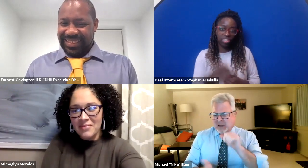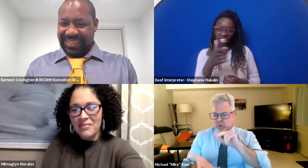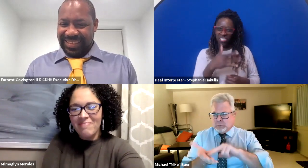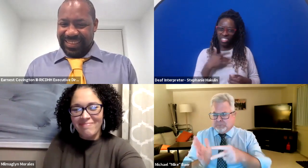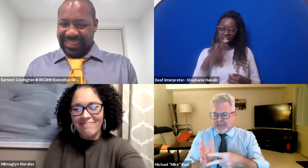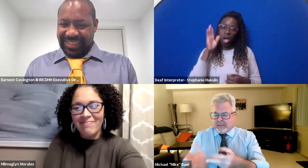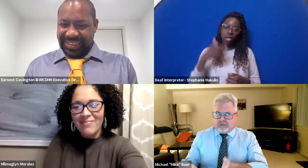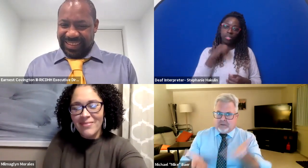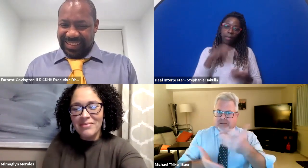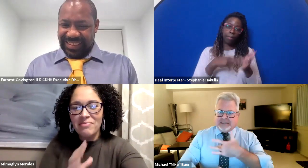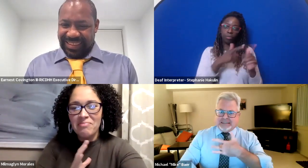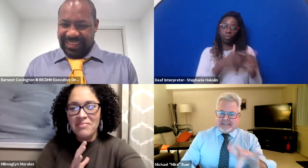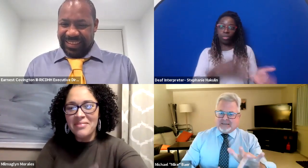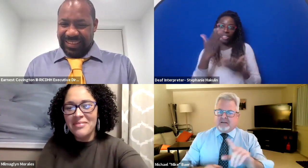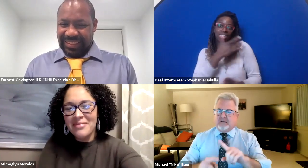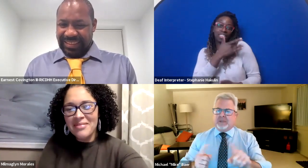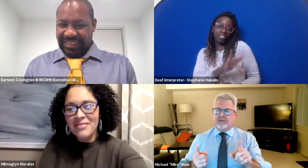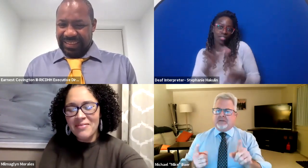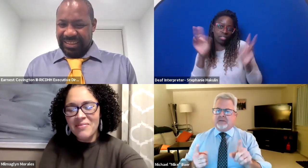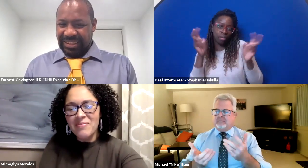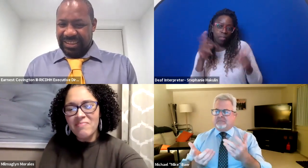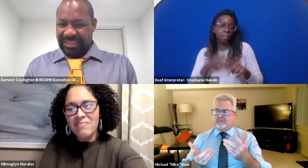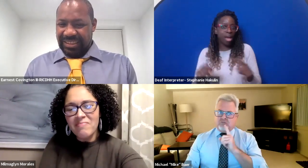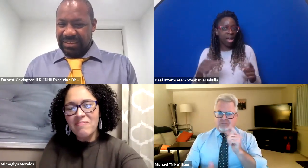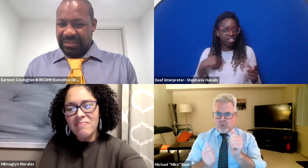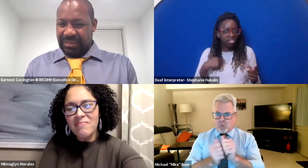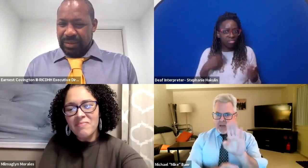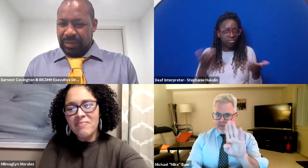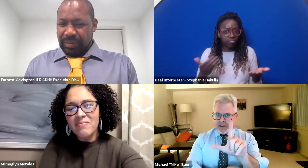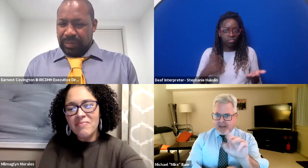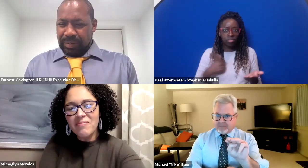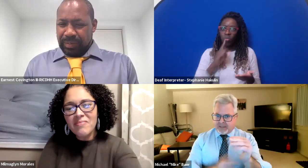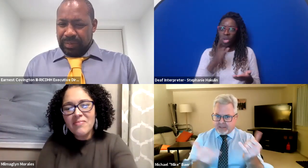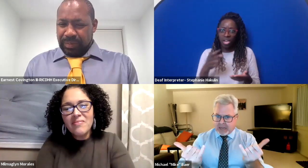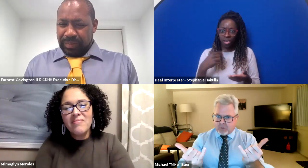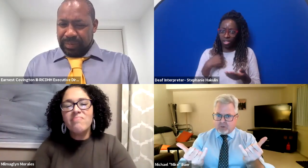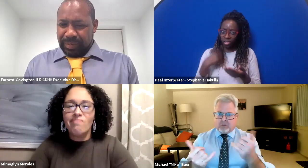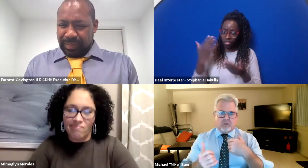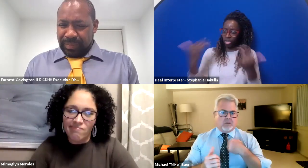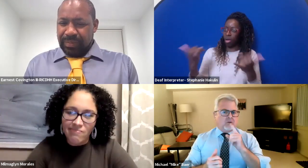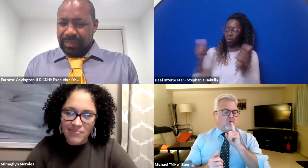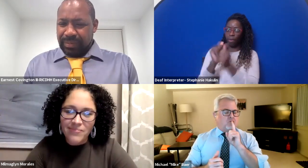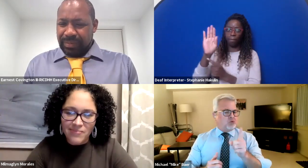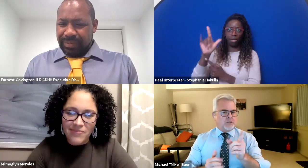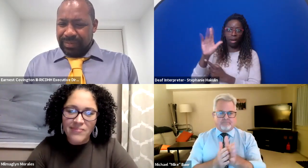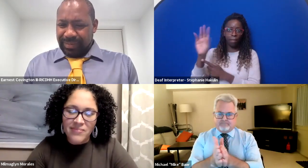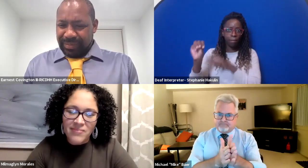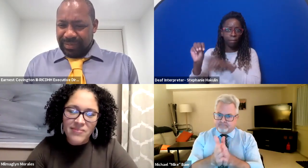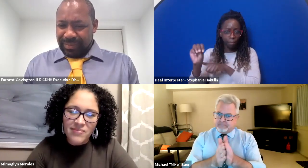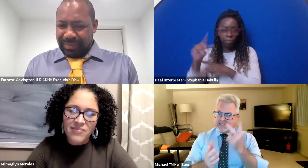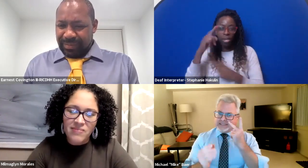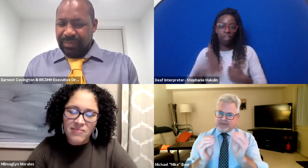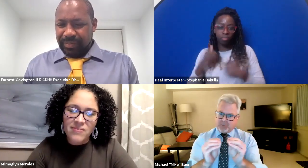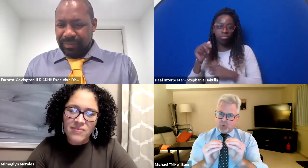how to reach them. And I don't mean to be insensitive. I hope that I'm not being insensitive, but with Black Lives